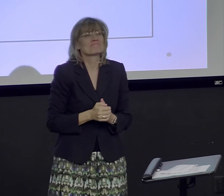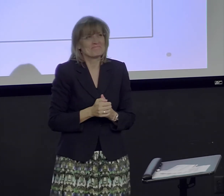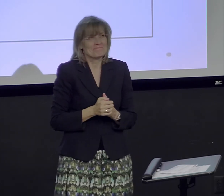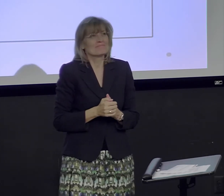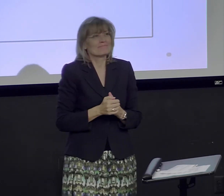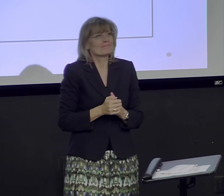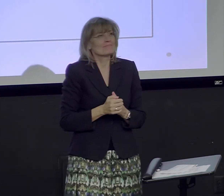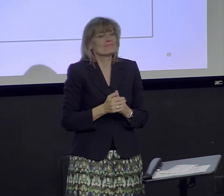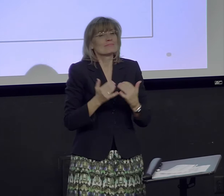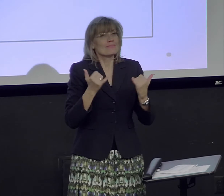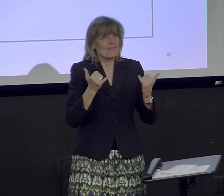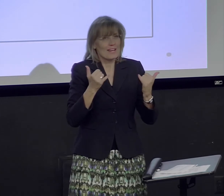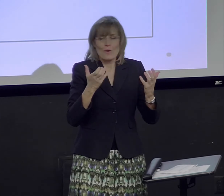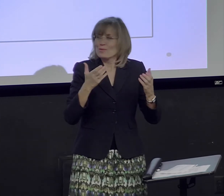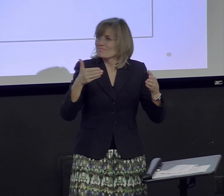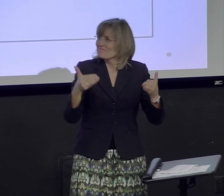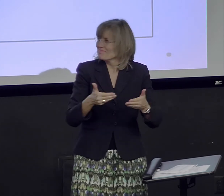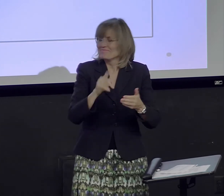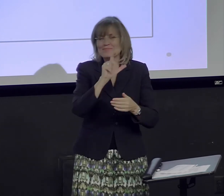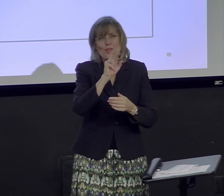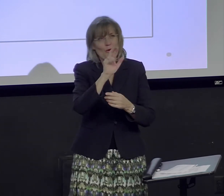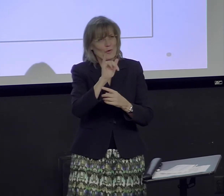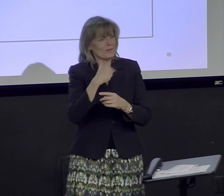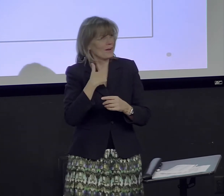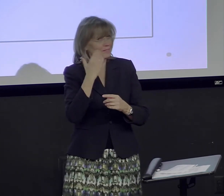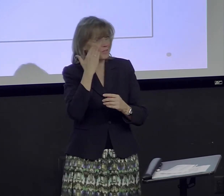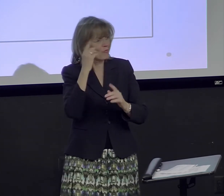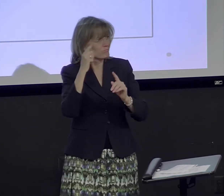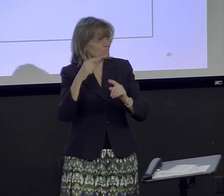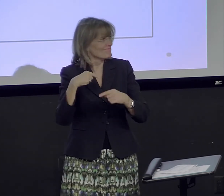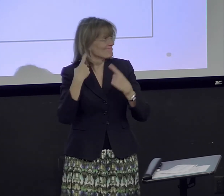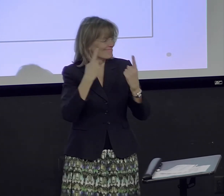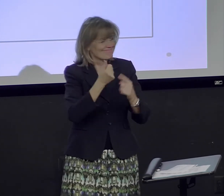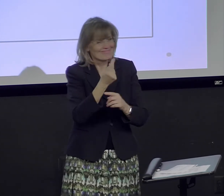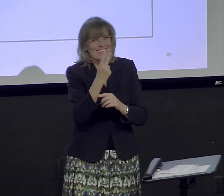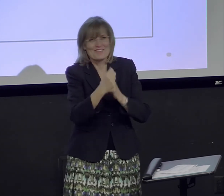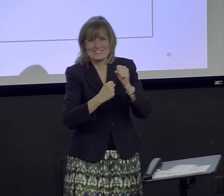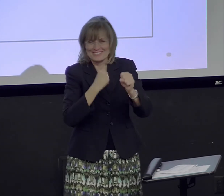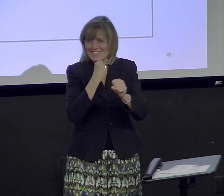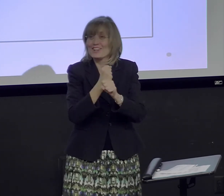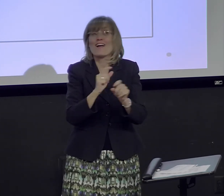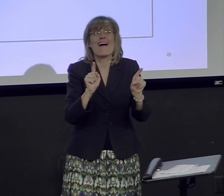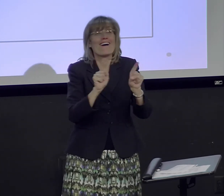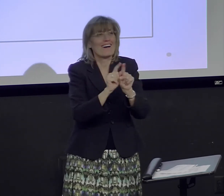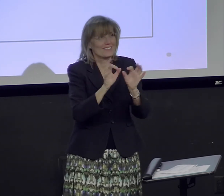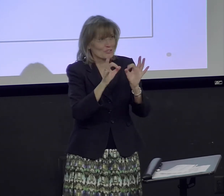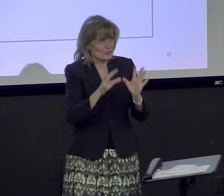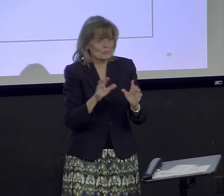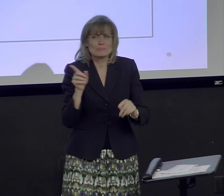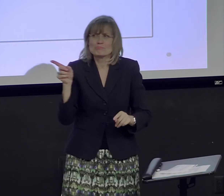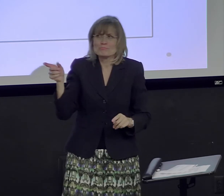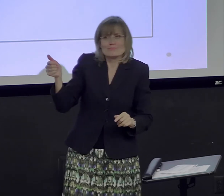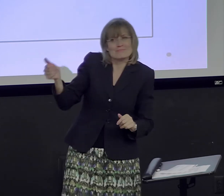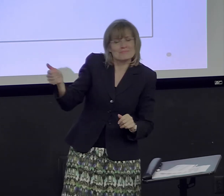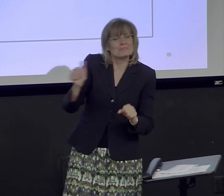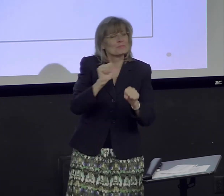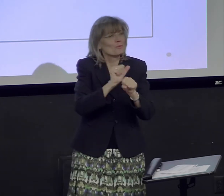And then we'll end by 1 o'clock. I have known Lori for several years, both as an